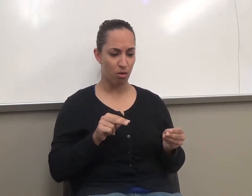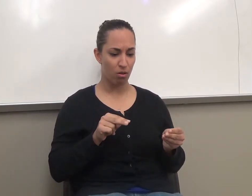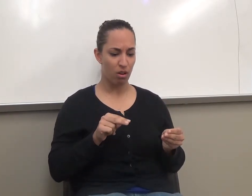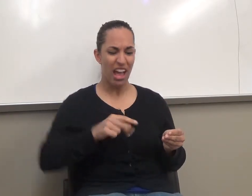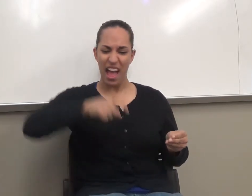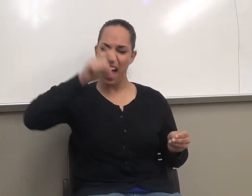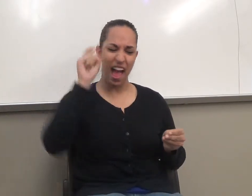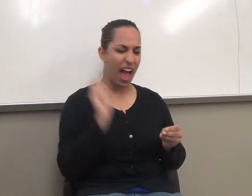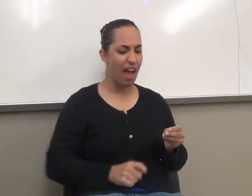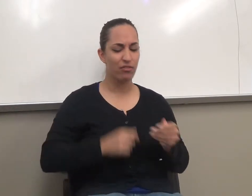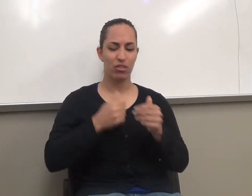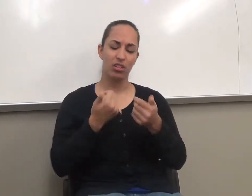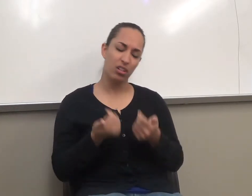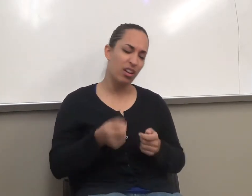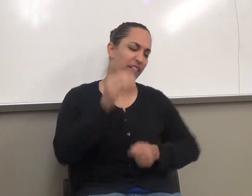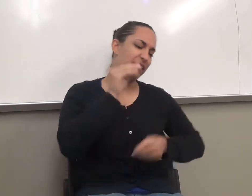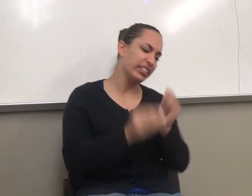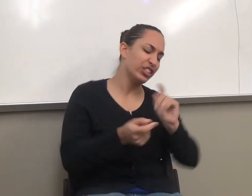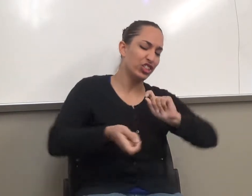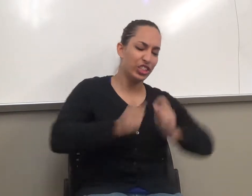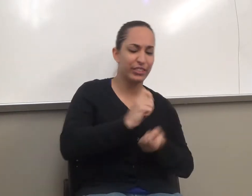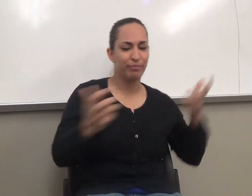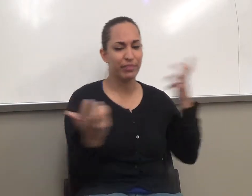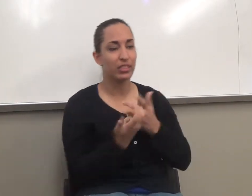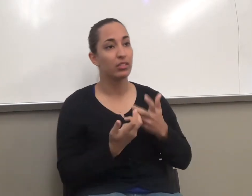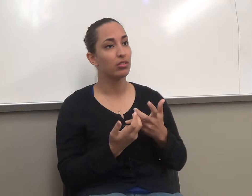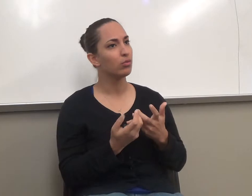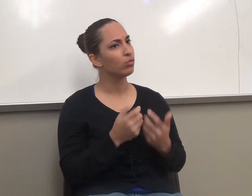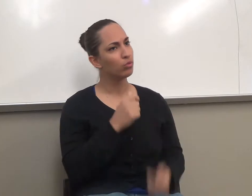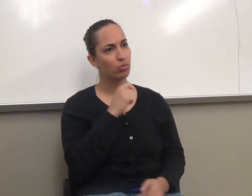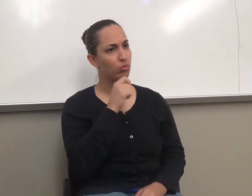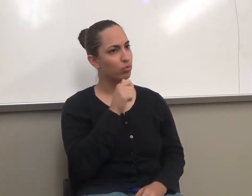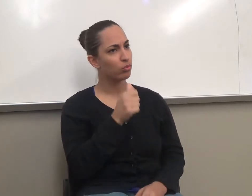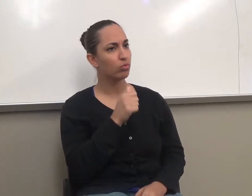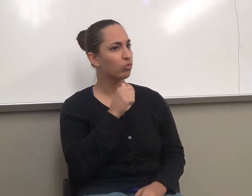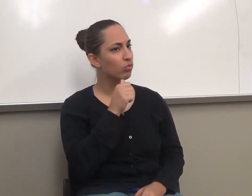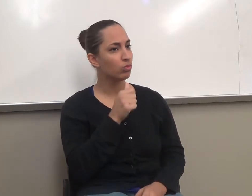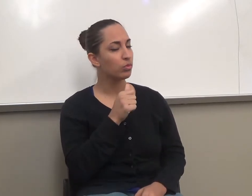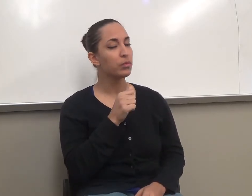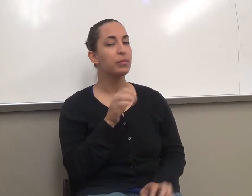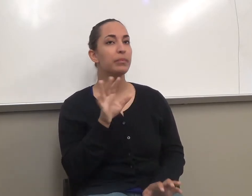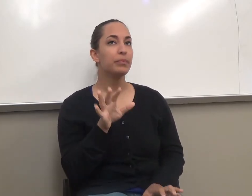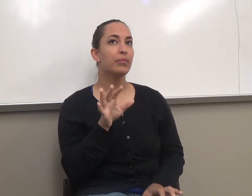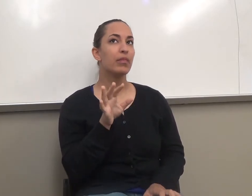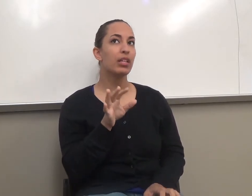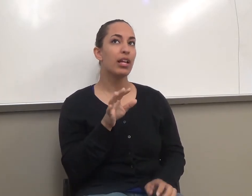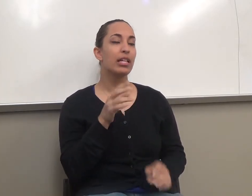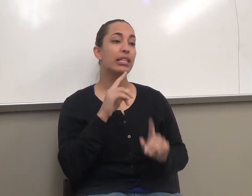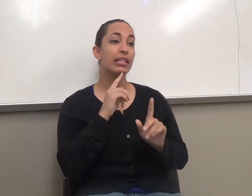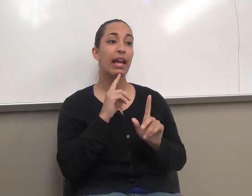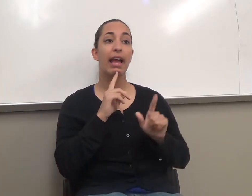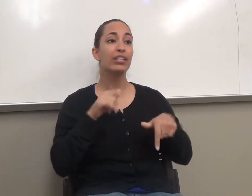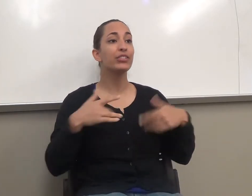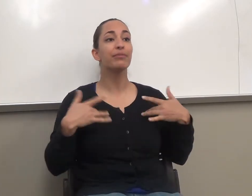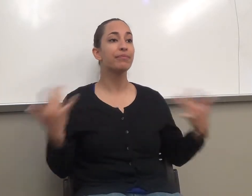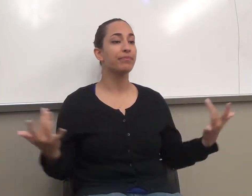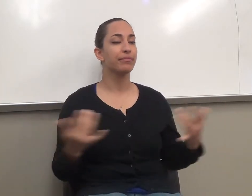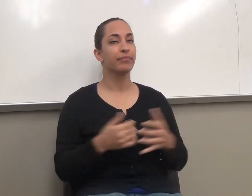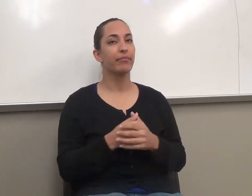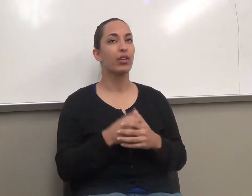everything Joe says? No. You need to, the answer here is, remember that we're